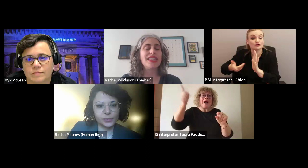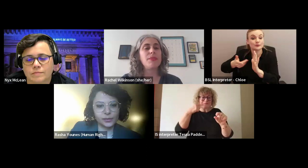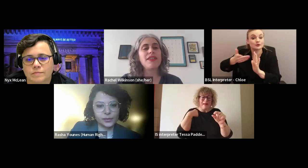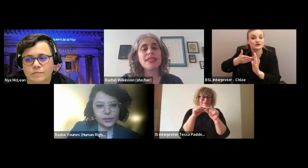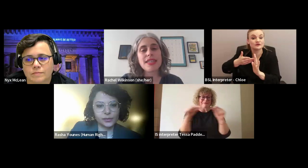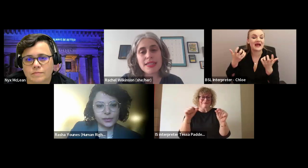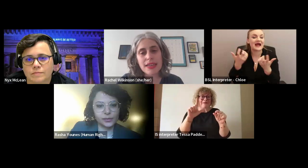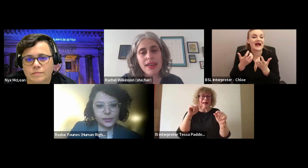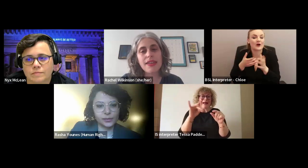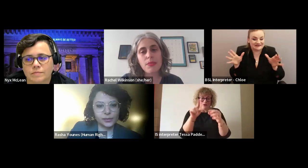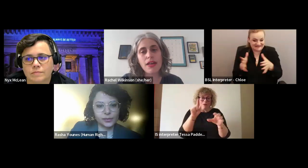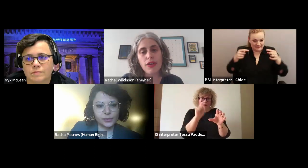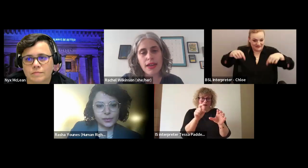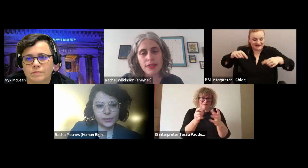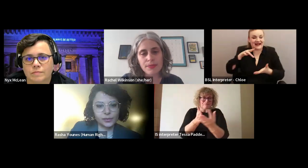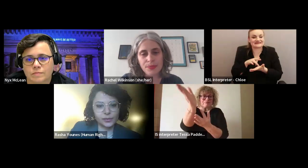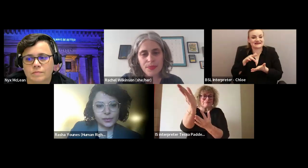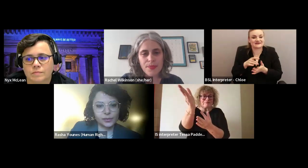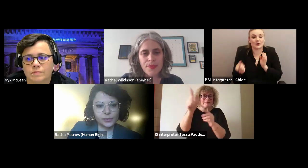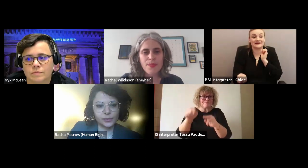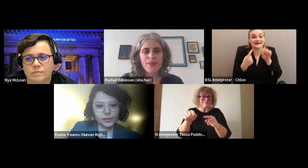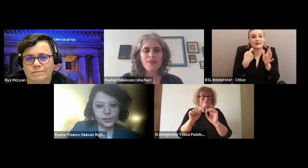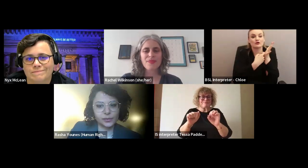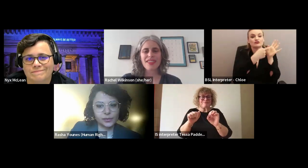this via the team here at the centre and email Ryan.